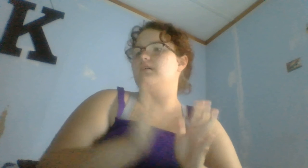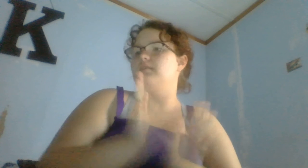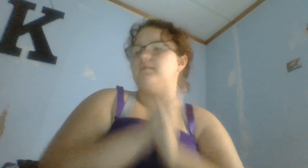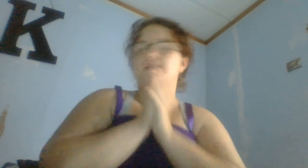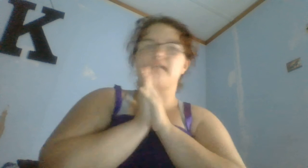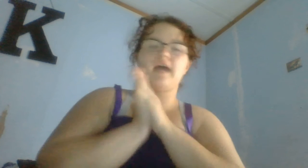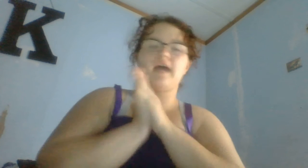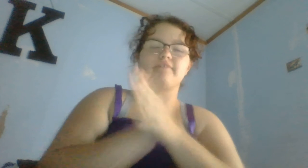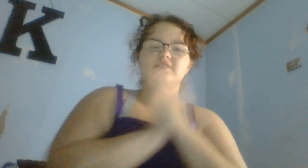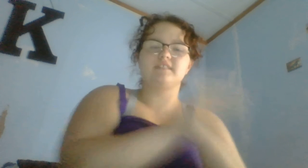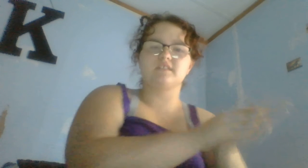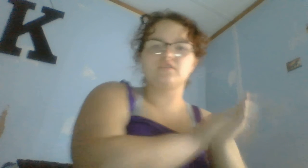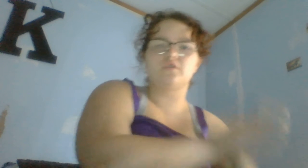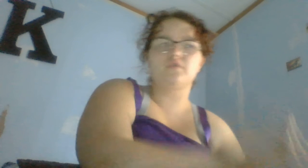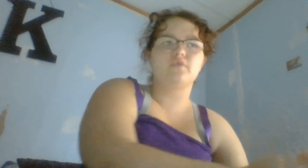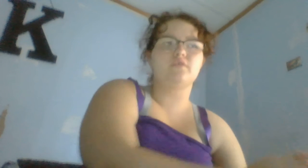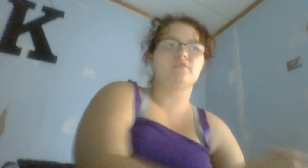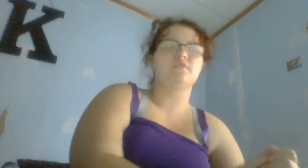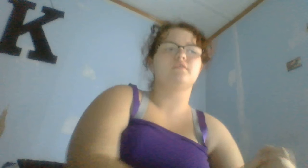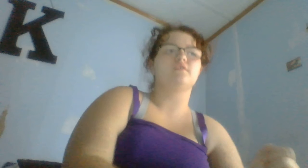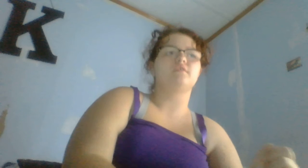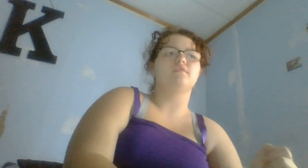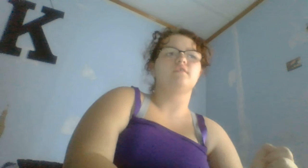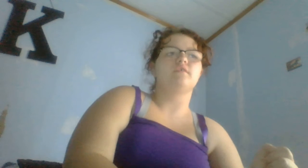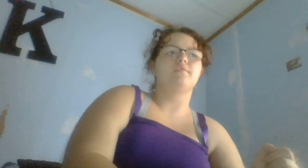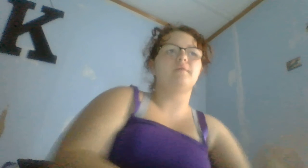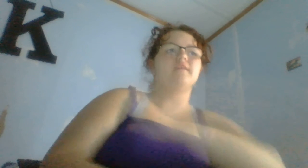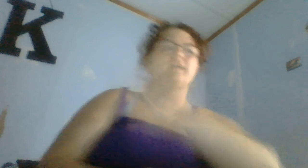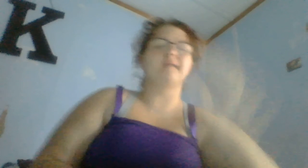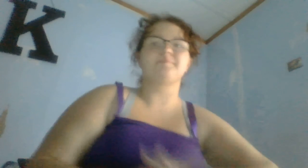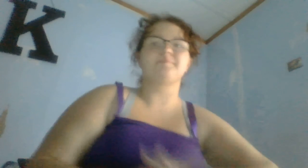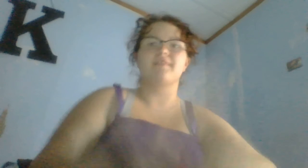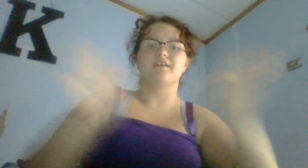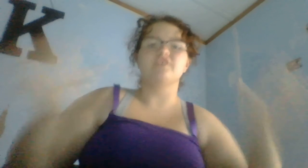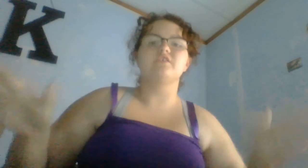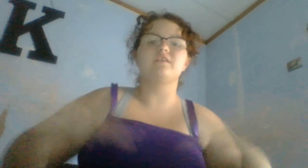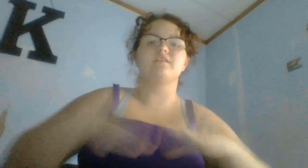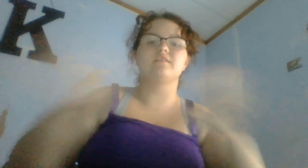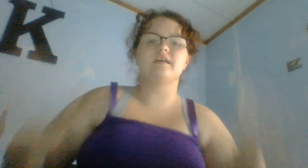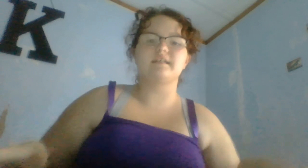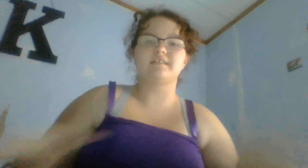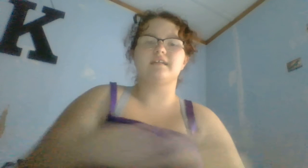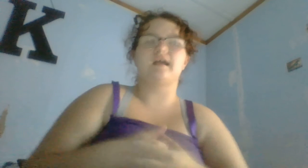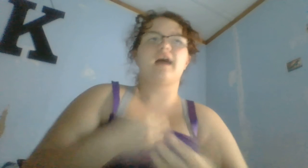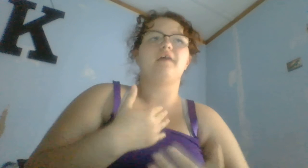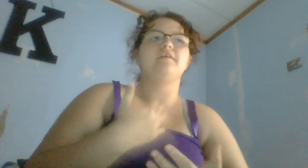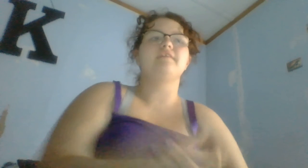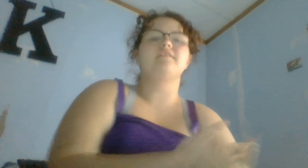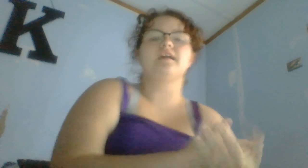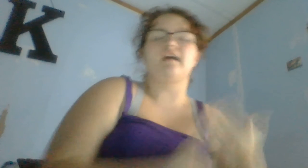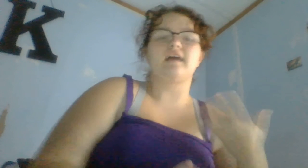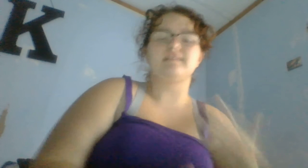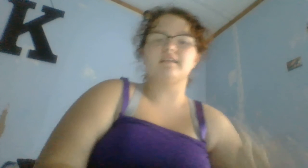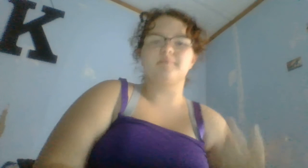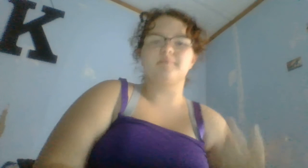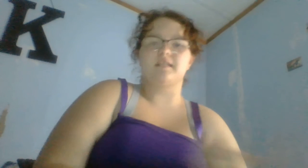but every single but yeah like i said even that i said in my